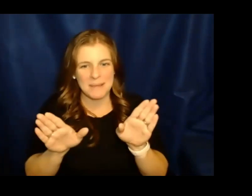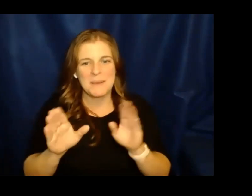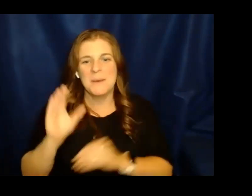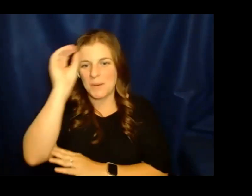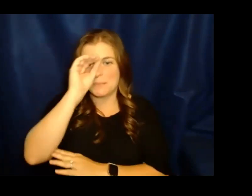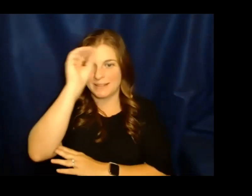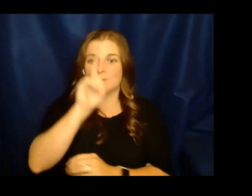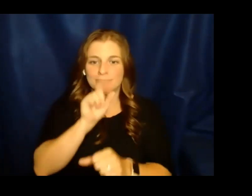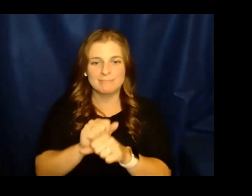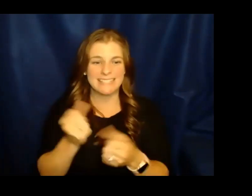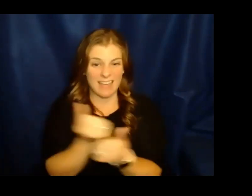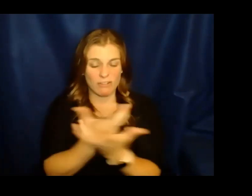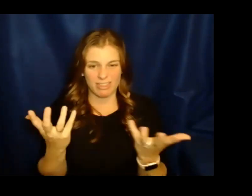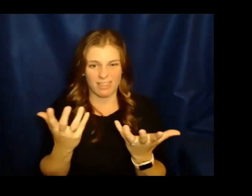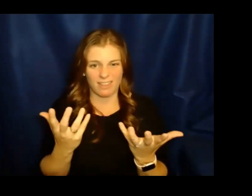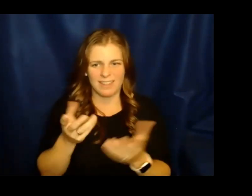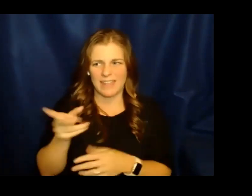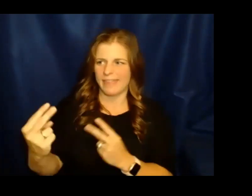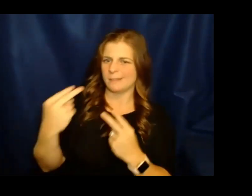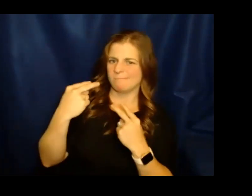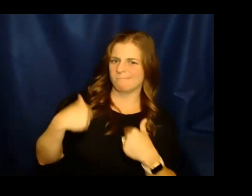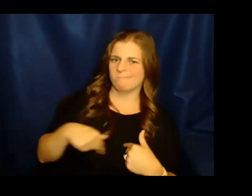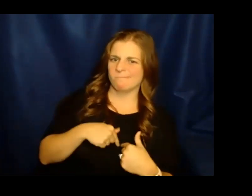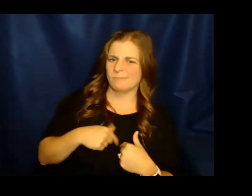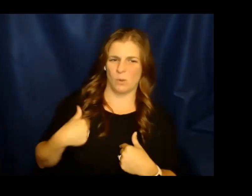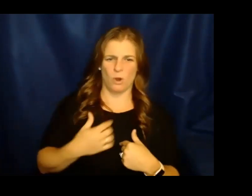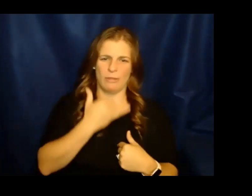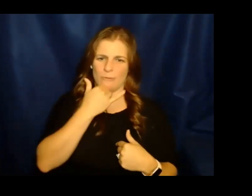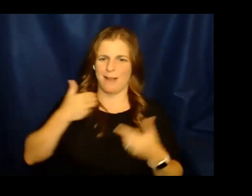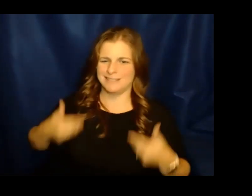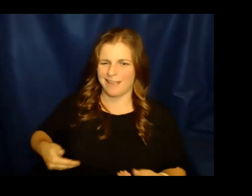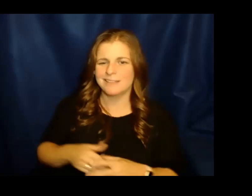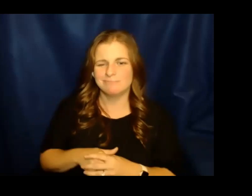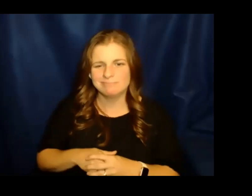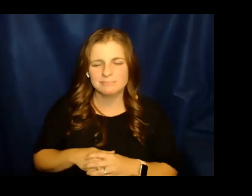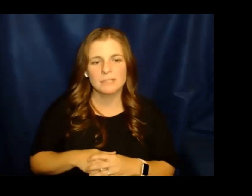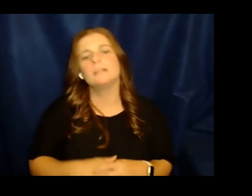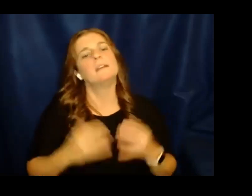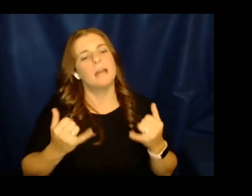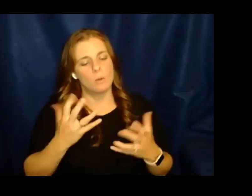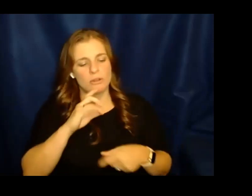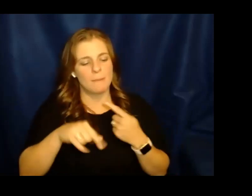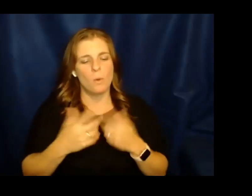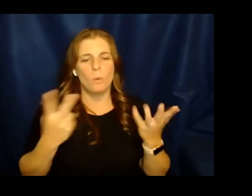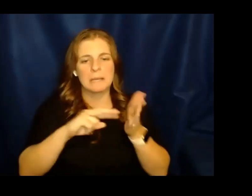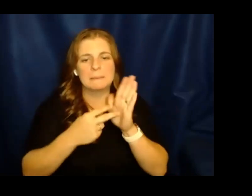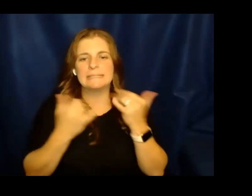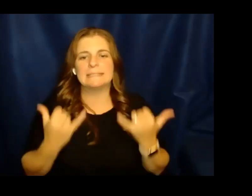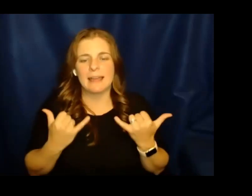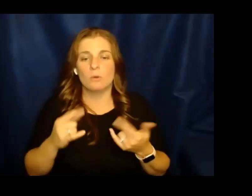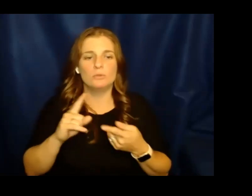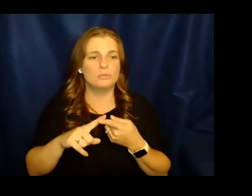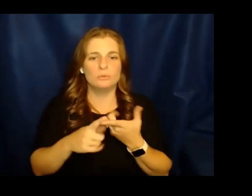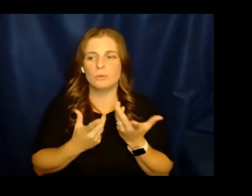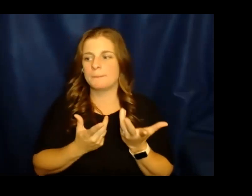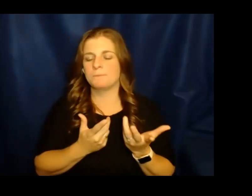wrong side of it. So I want to talk about what it means to take off